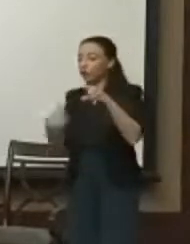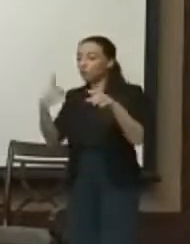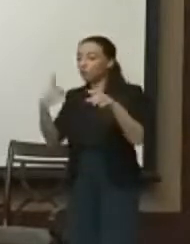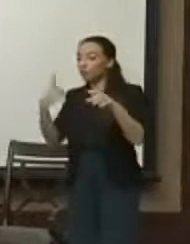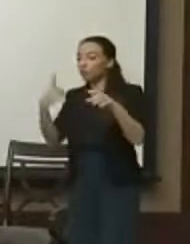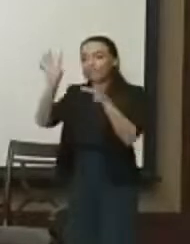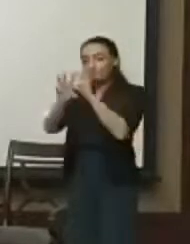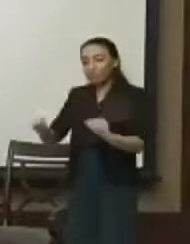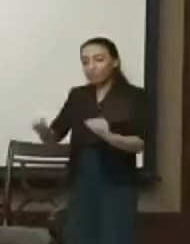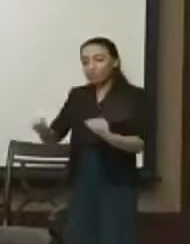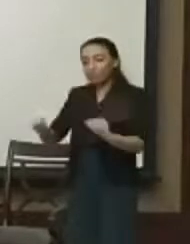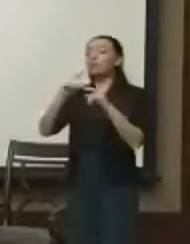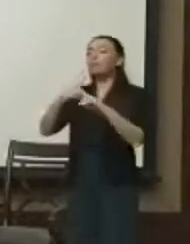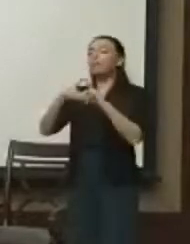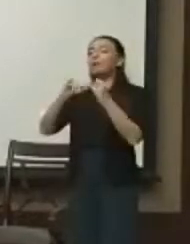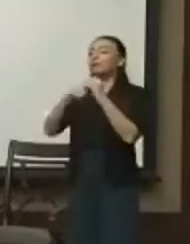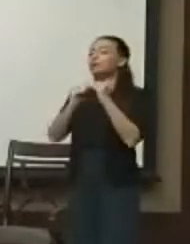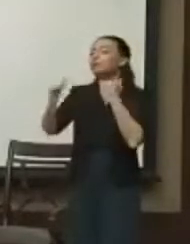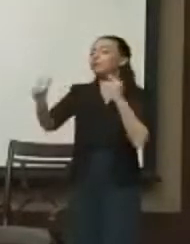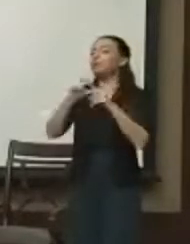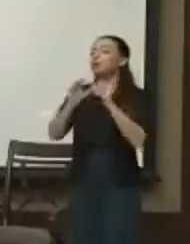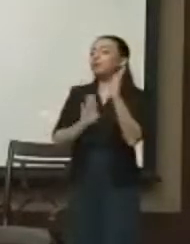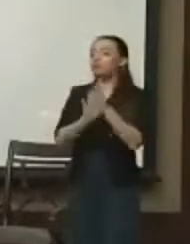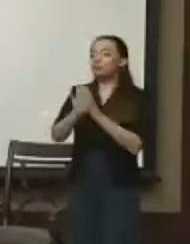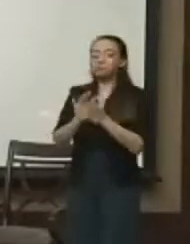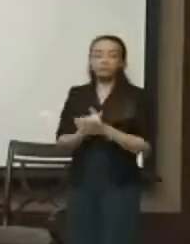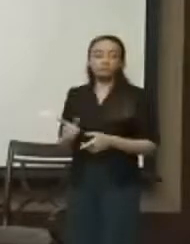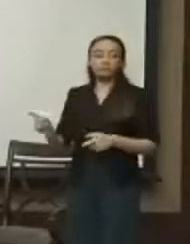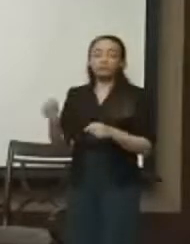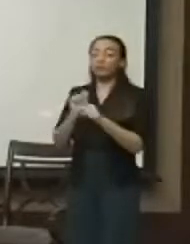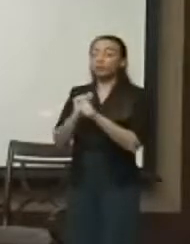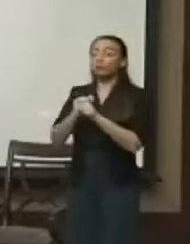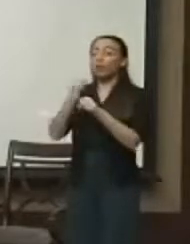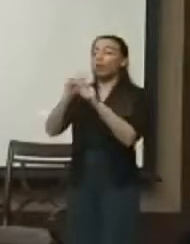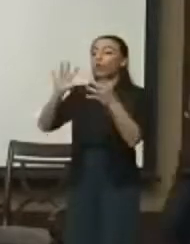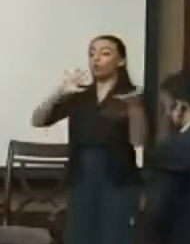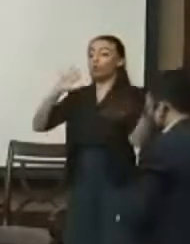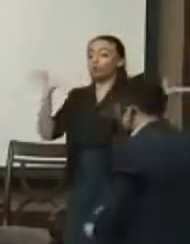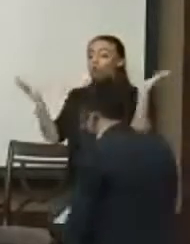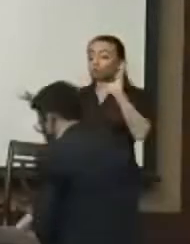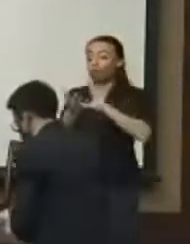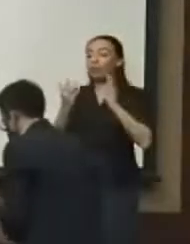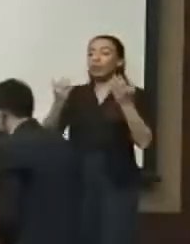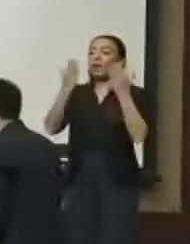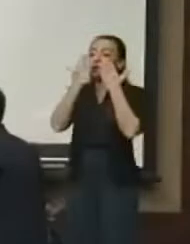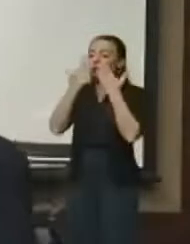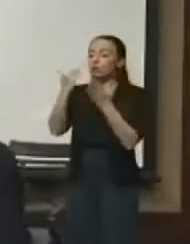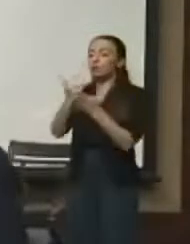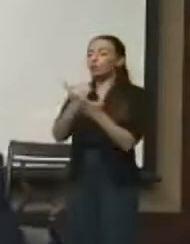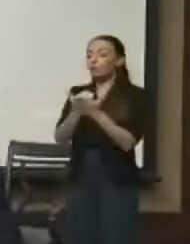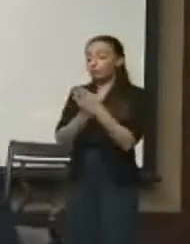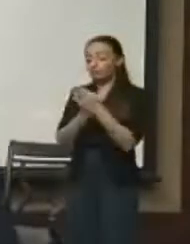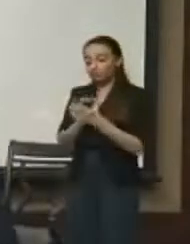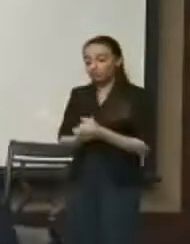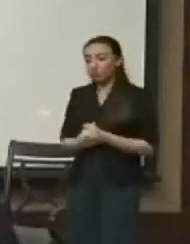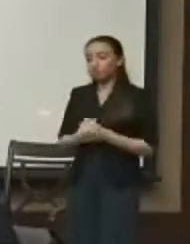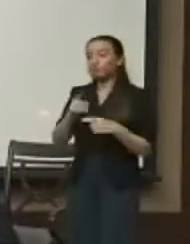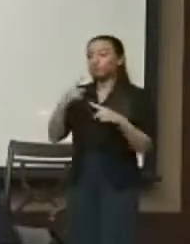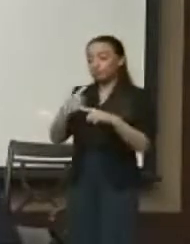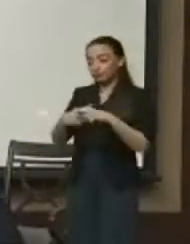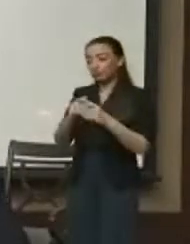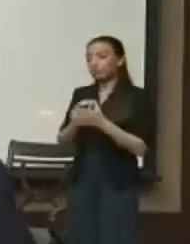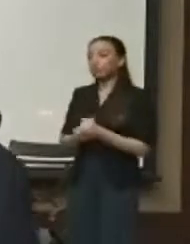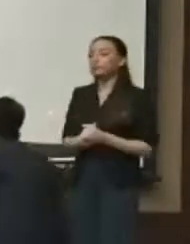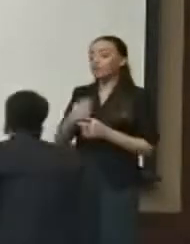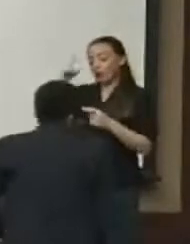and sustainable development. She has also worked on the Global Citizenship Education Program and on thematic areas such